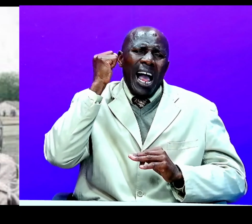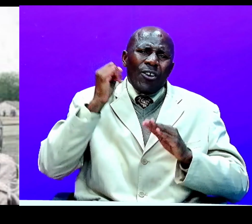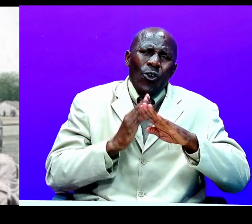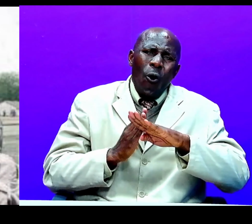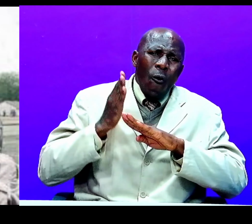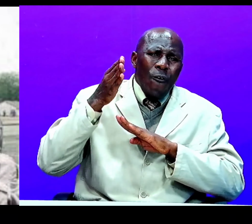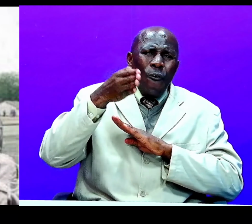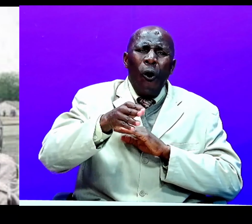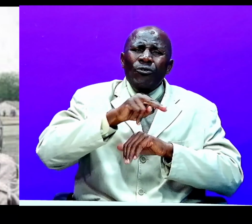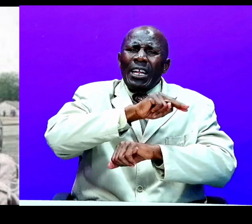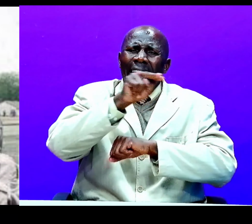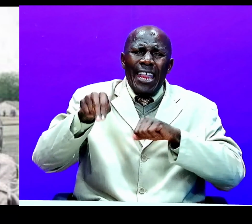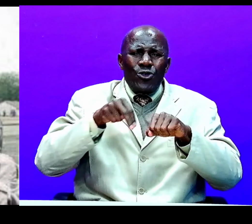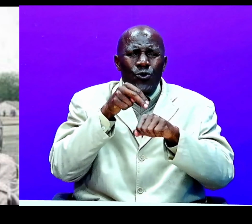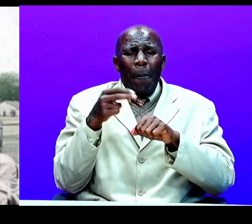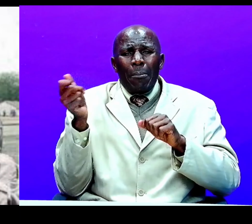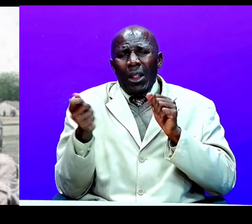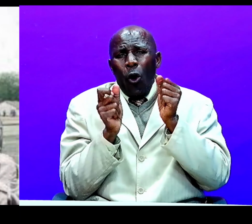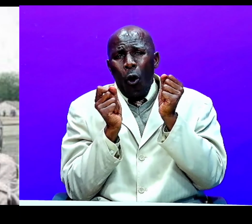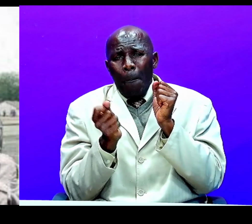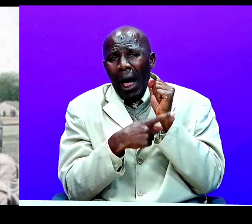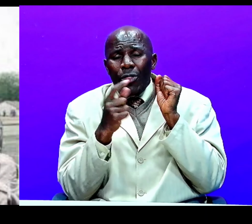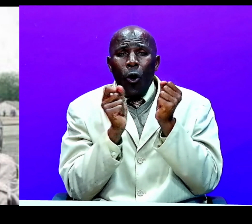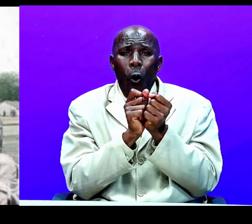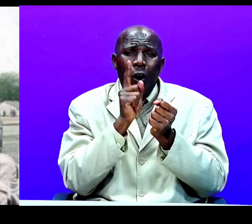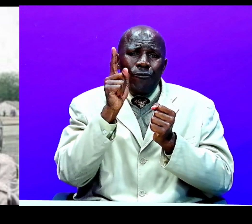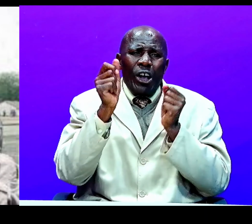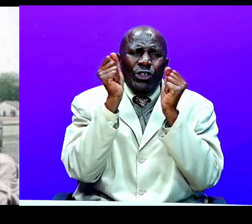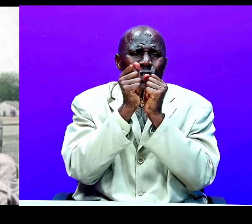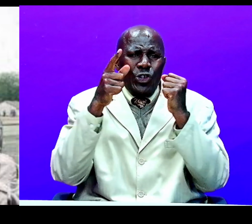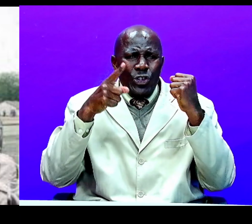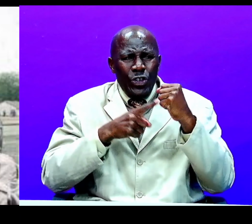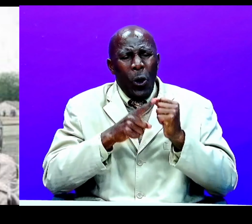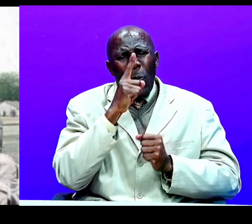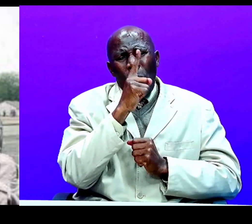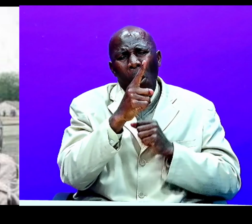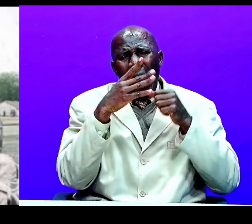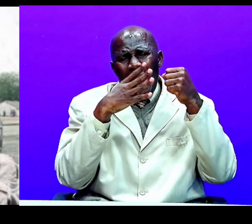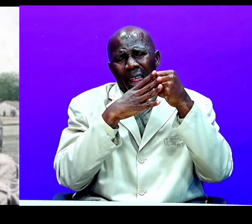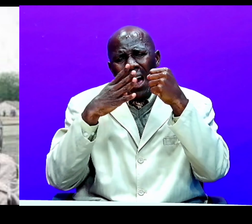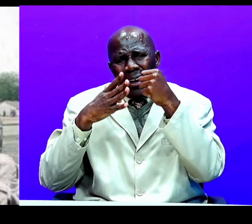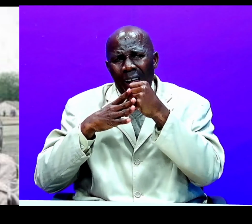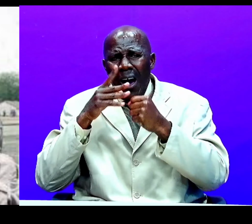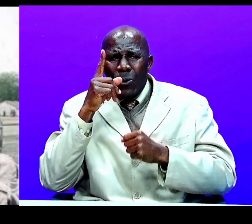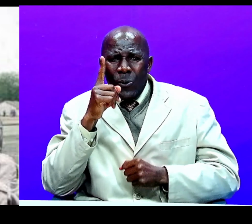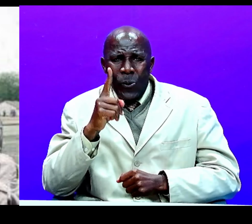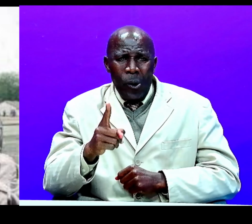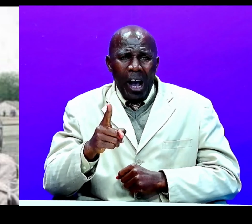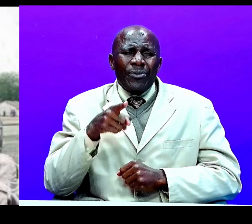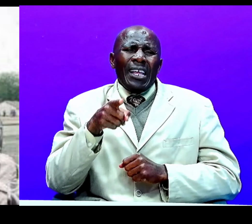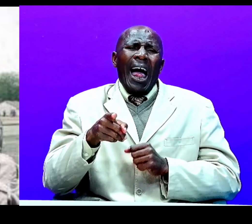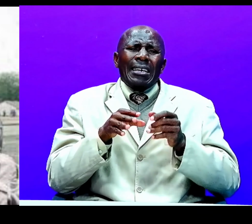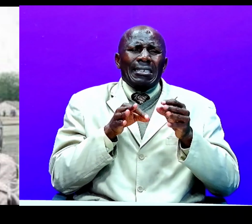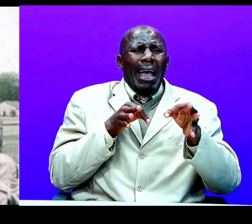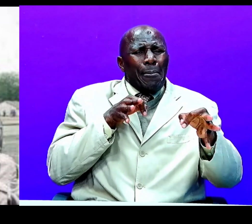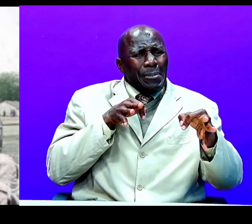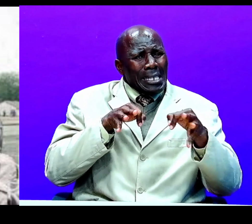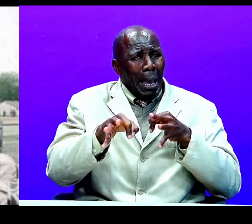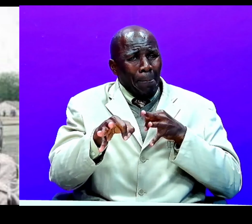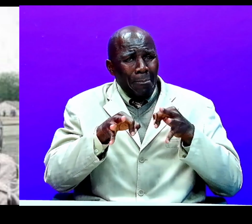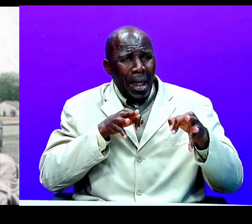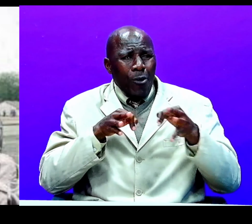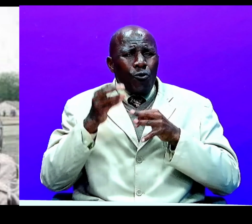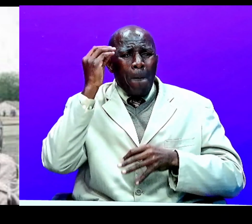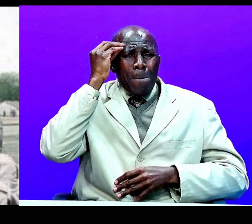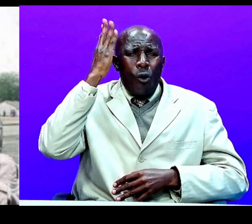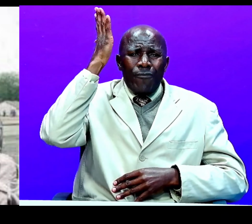16, 1991, a defining moment, Martin Shikuku, James